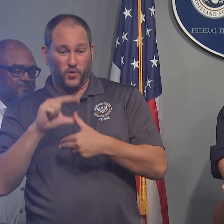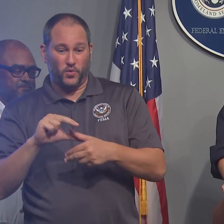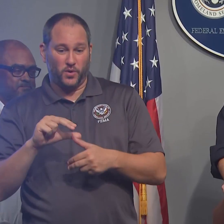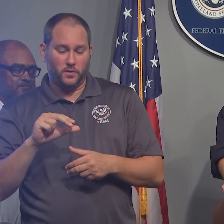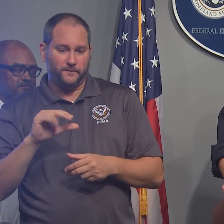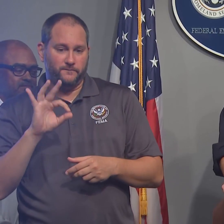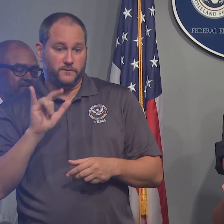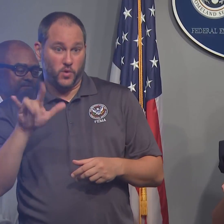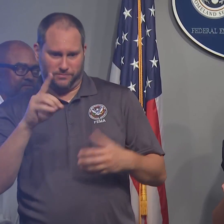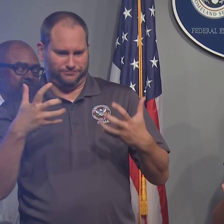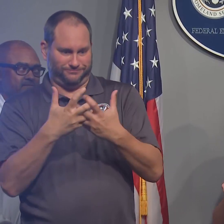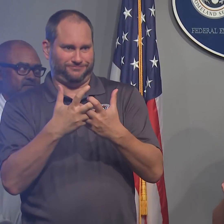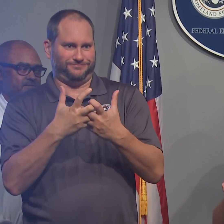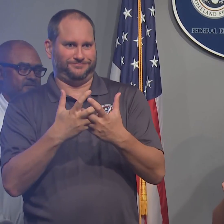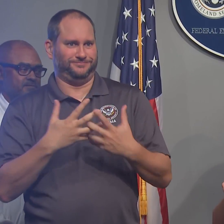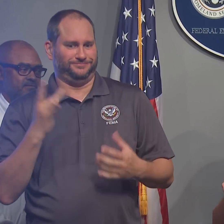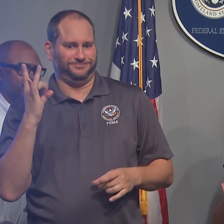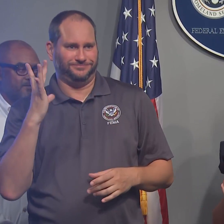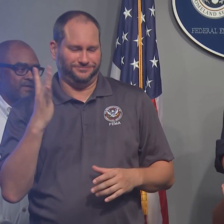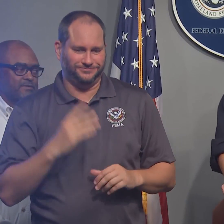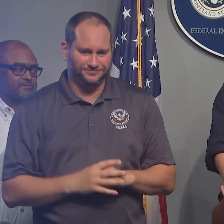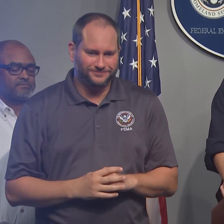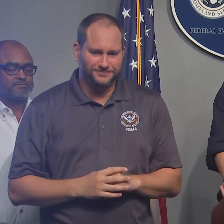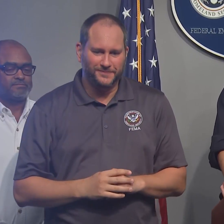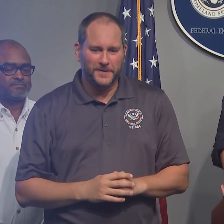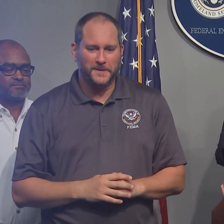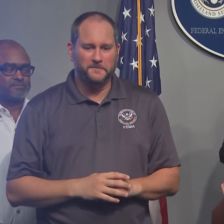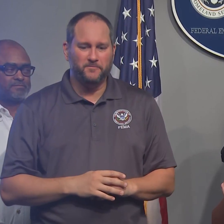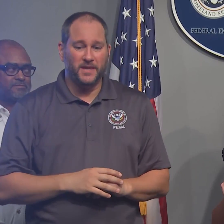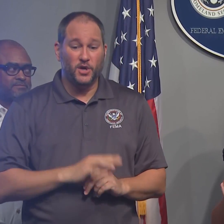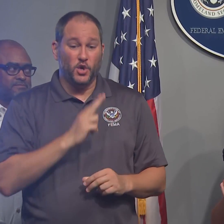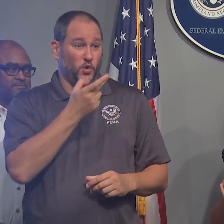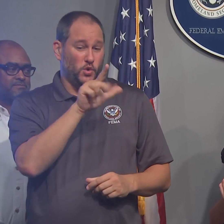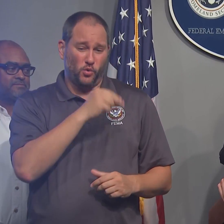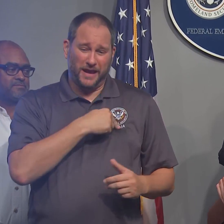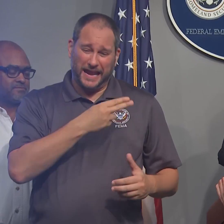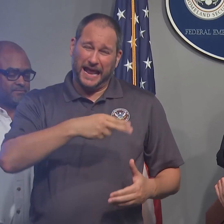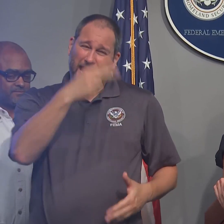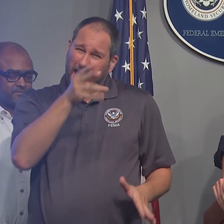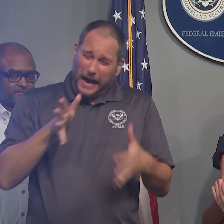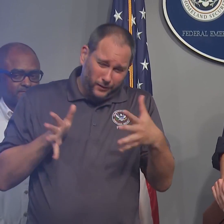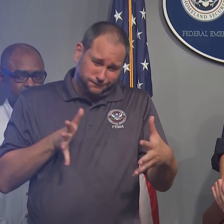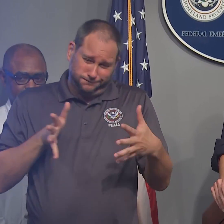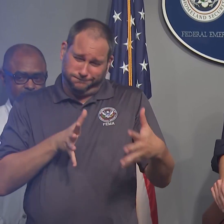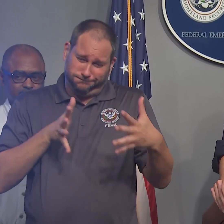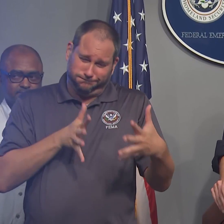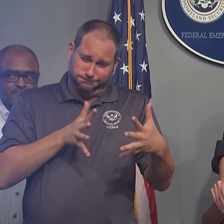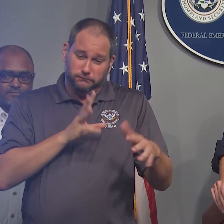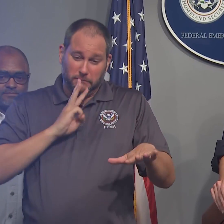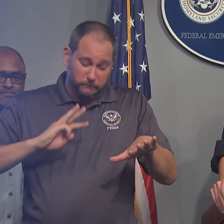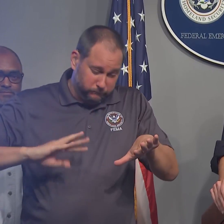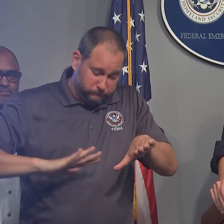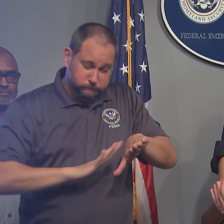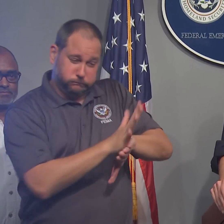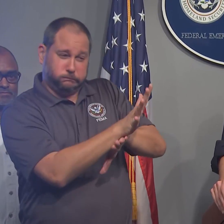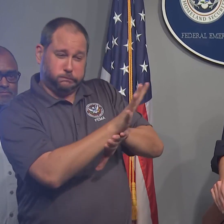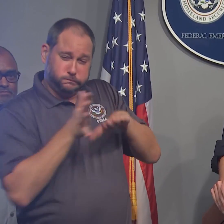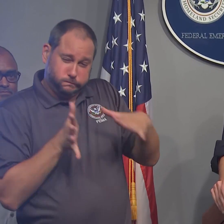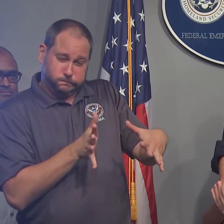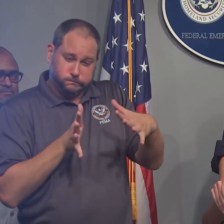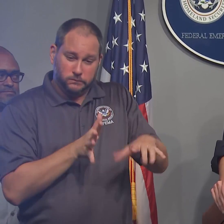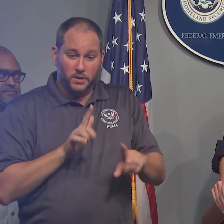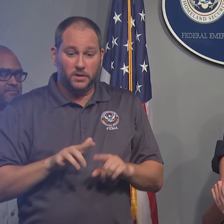you know, it brings elements of both. Hugo brought high winds and inland impacts, and Floyd brought tremendous amounts of inland rainfall